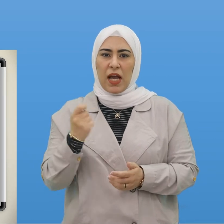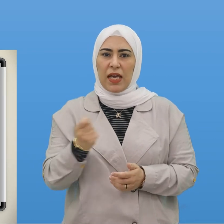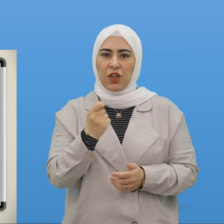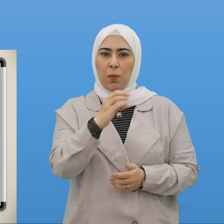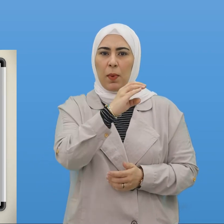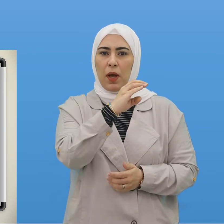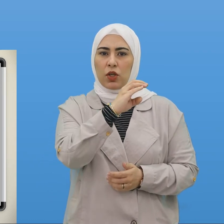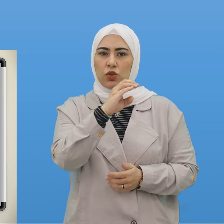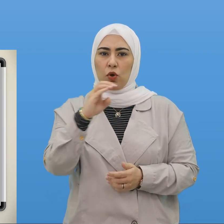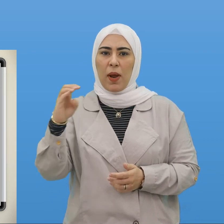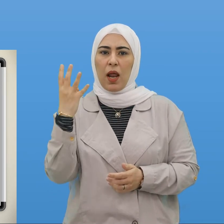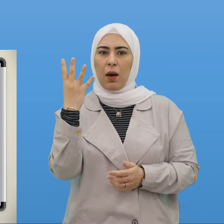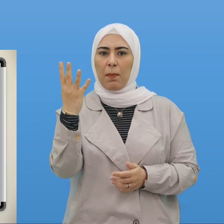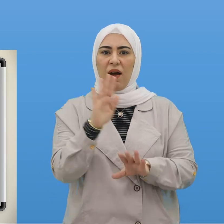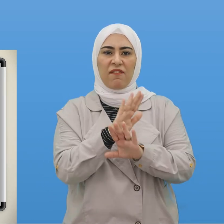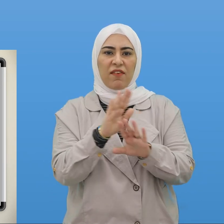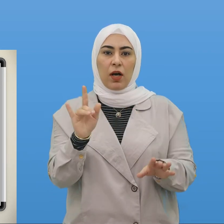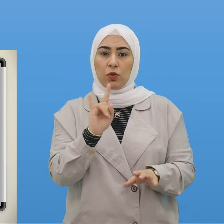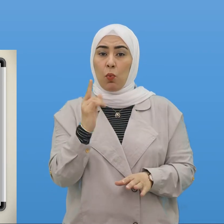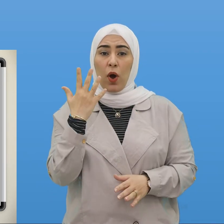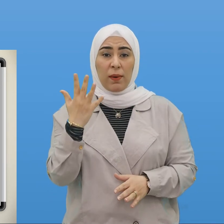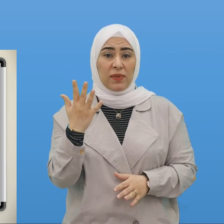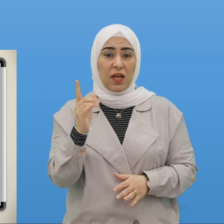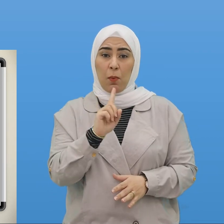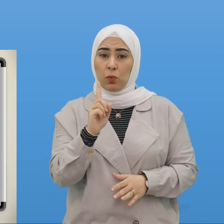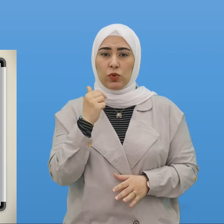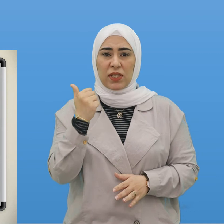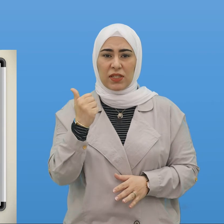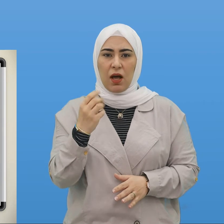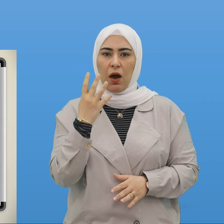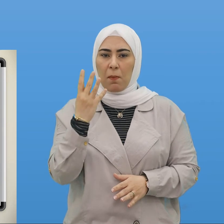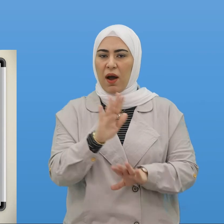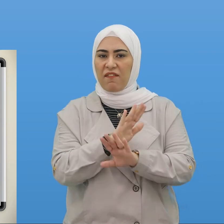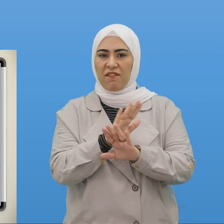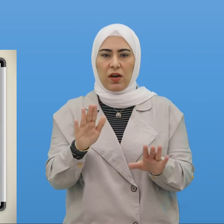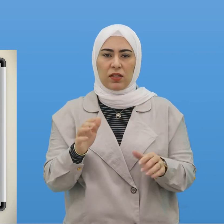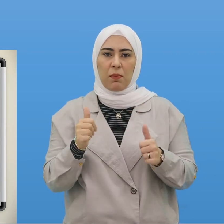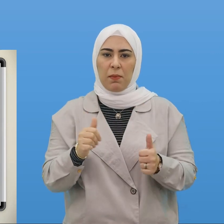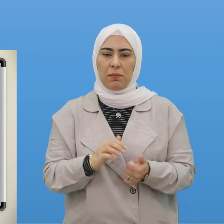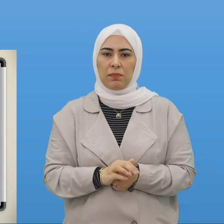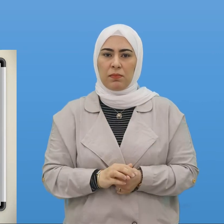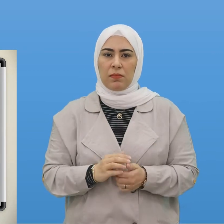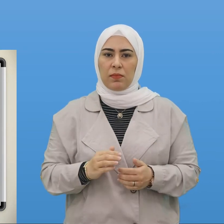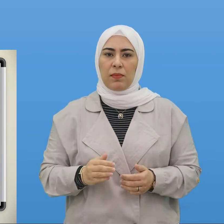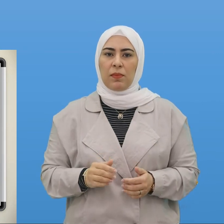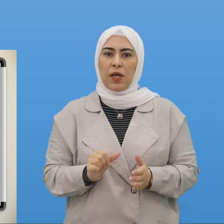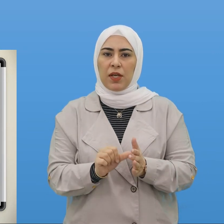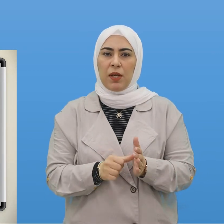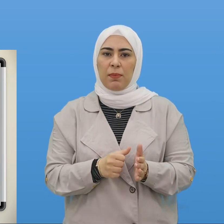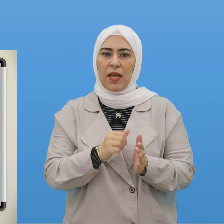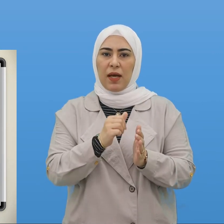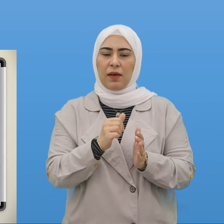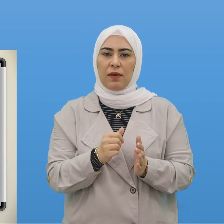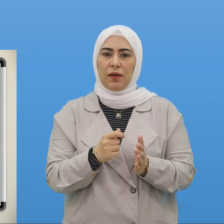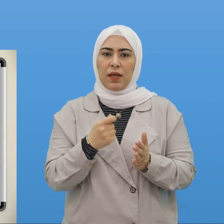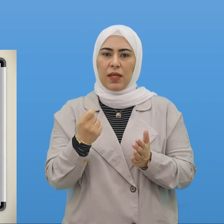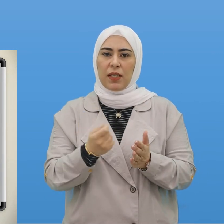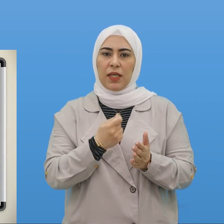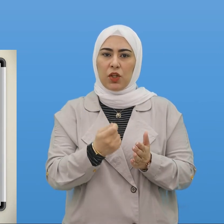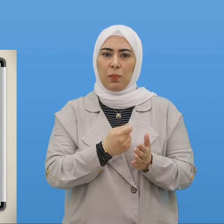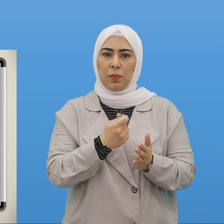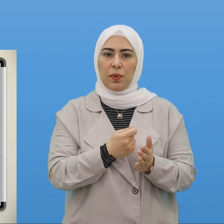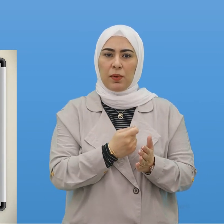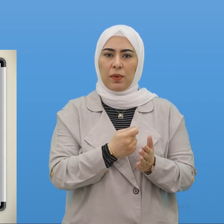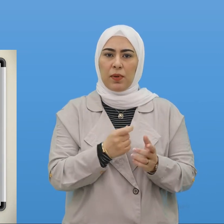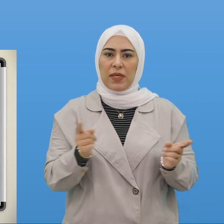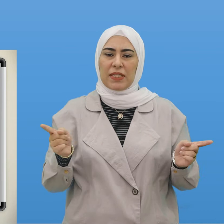from you. They ask for 4. Now, let's write our summary. Why are computer crimes